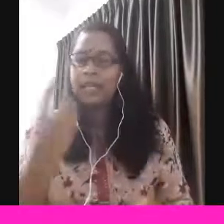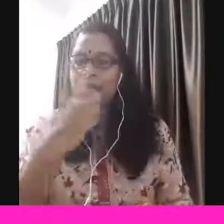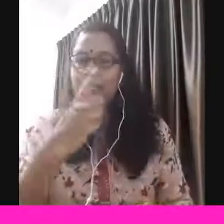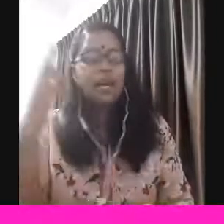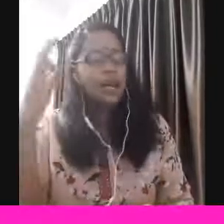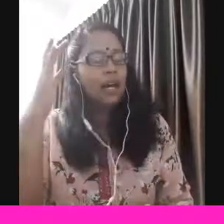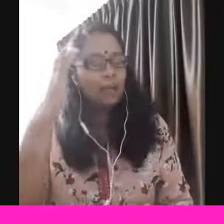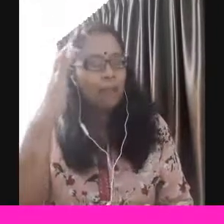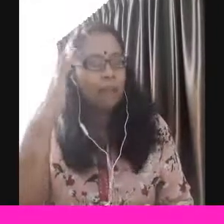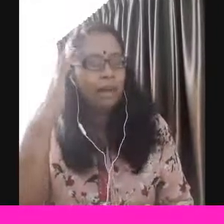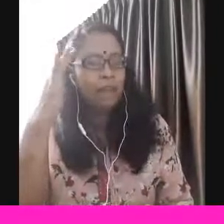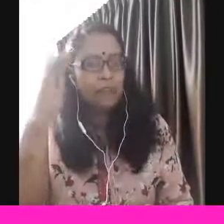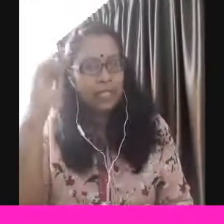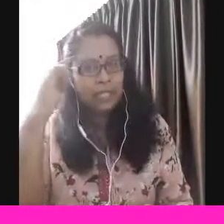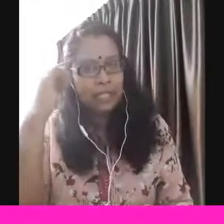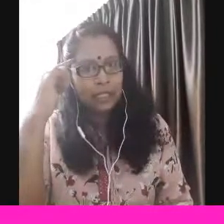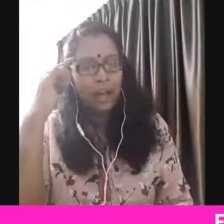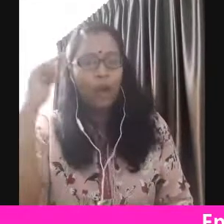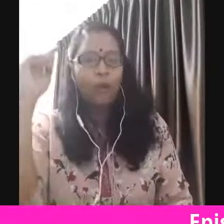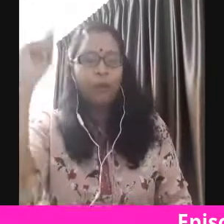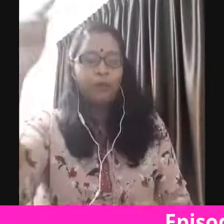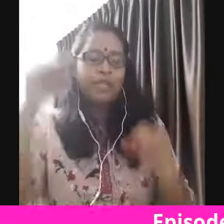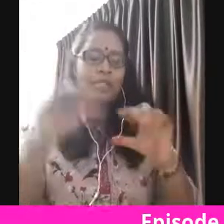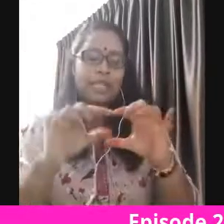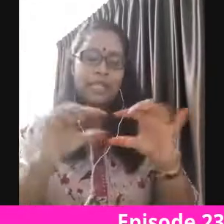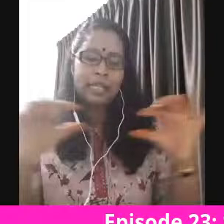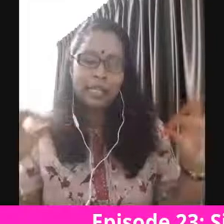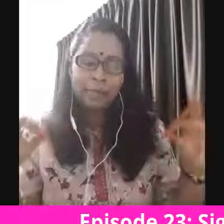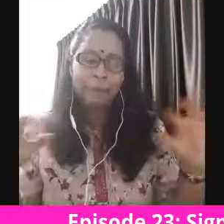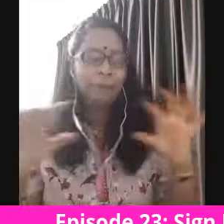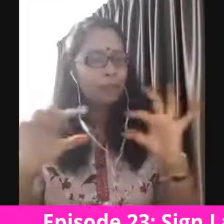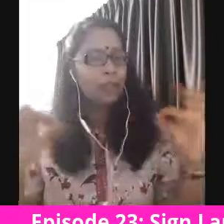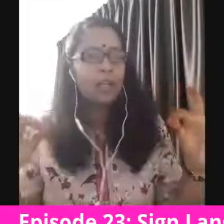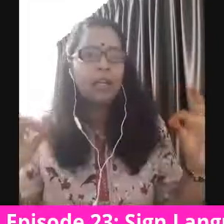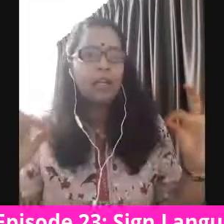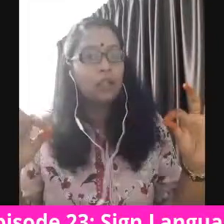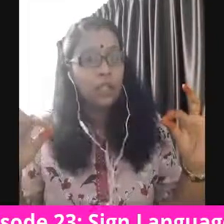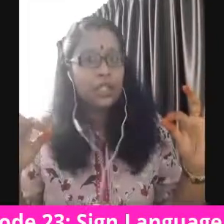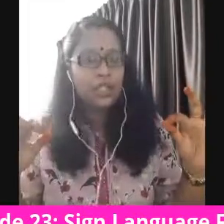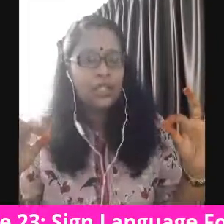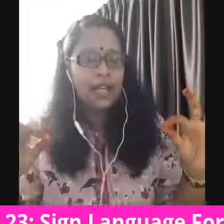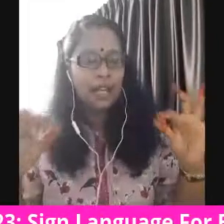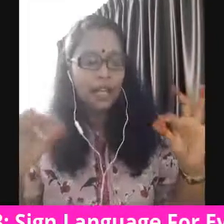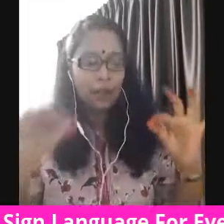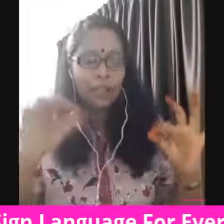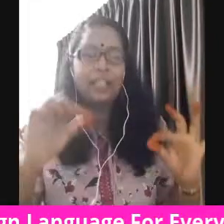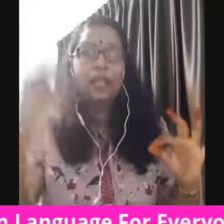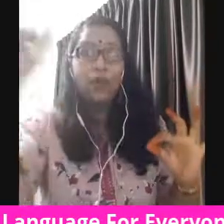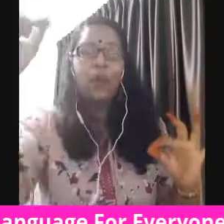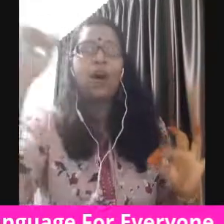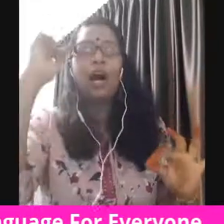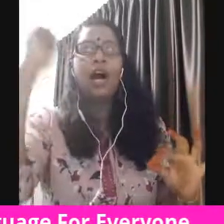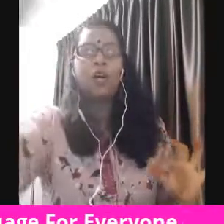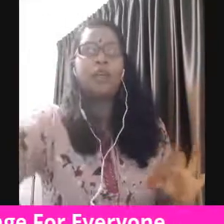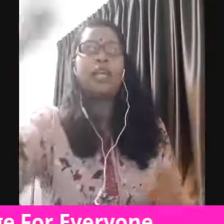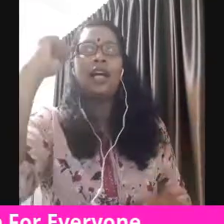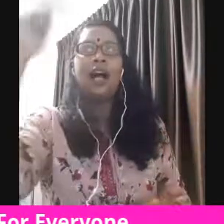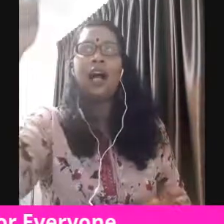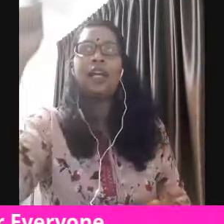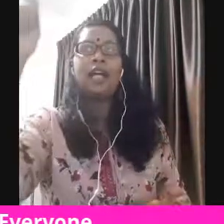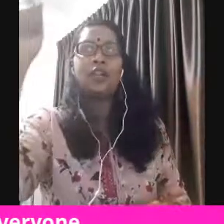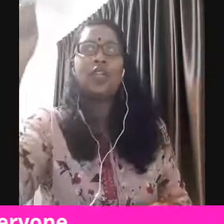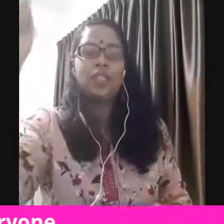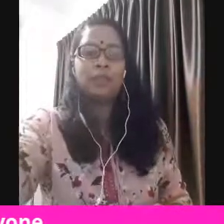so they can remember everything here. When see the questions, okay, they know,